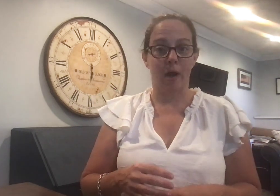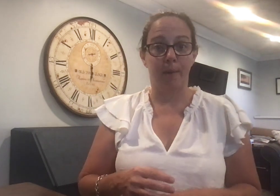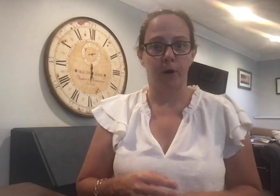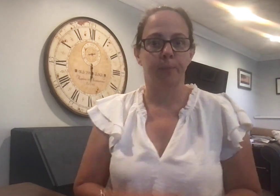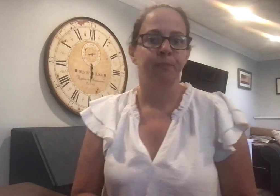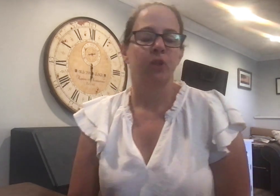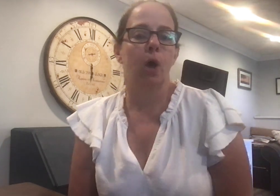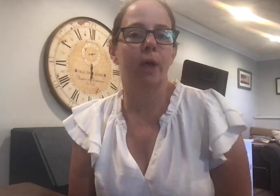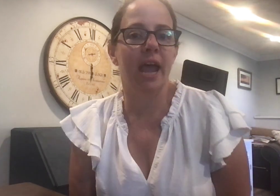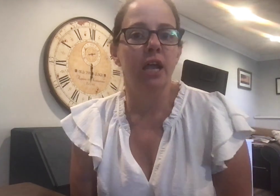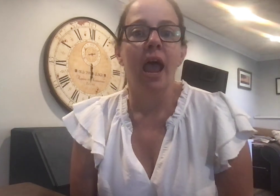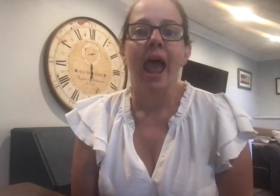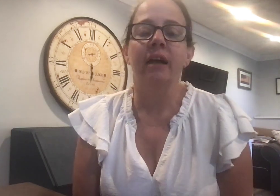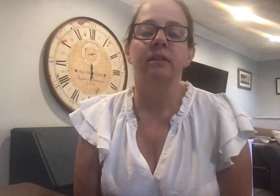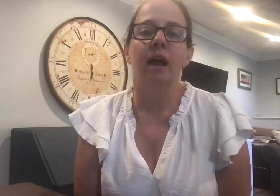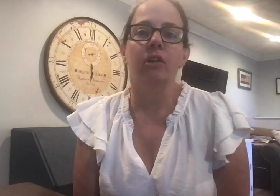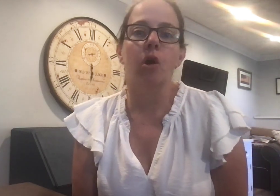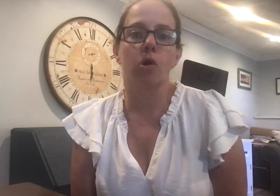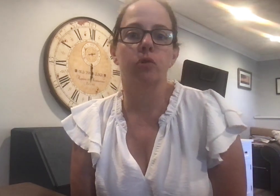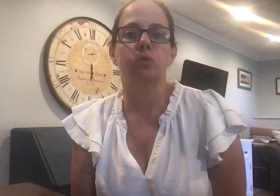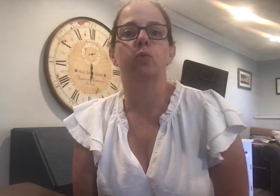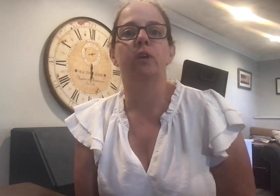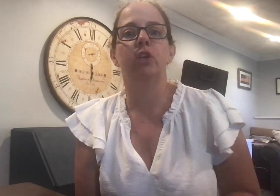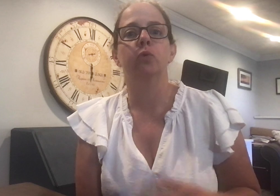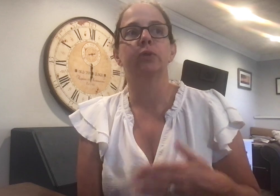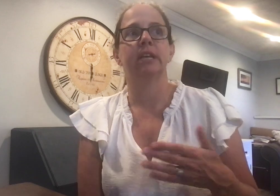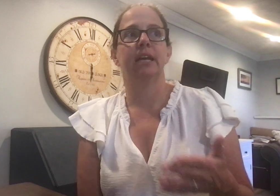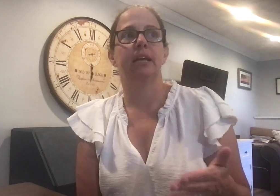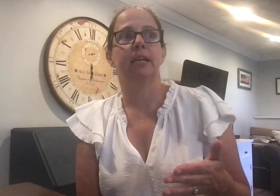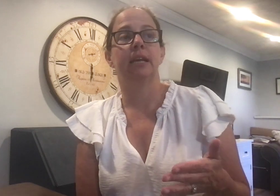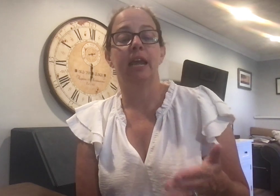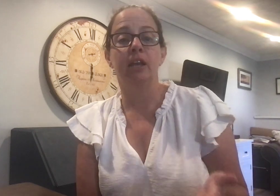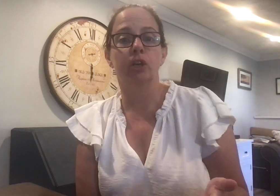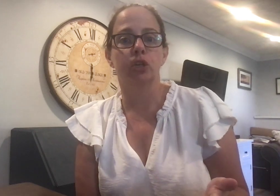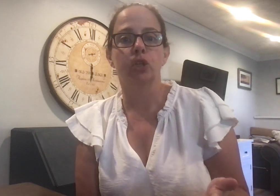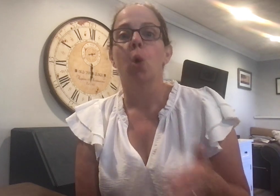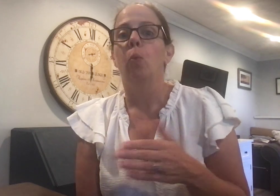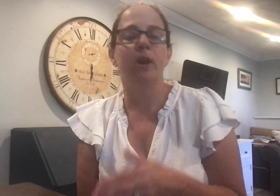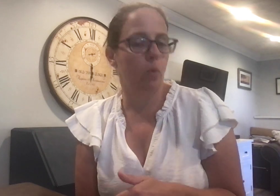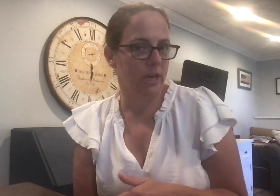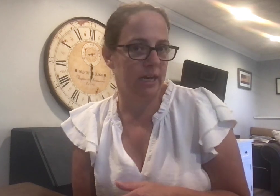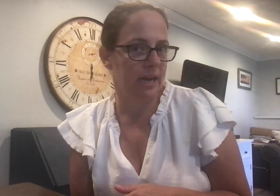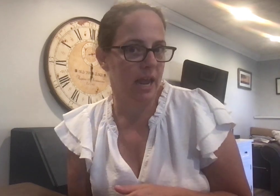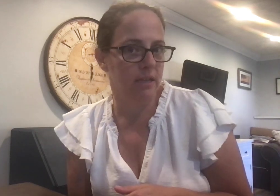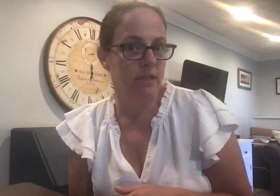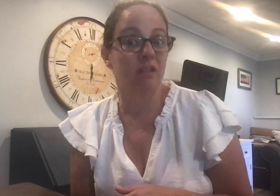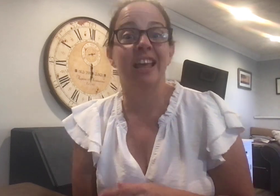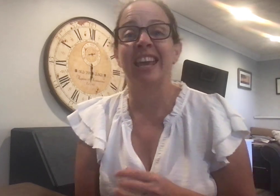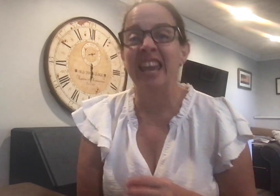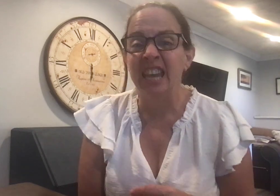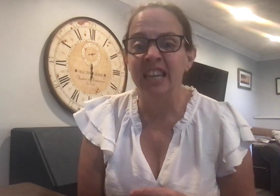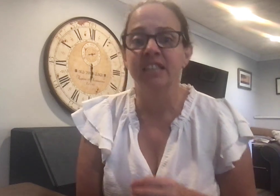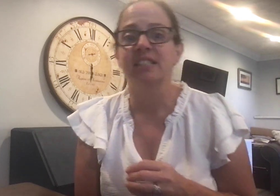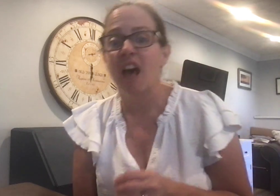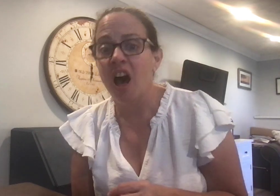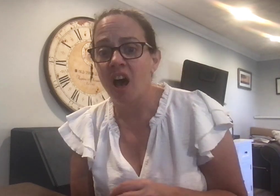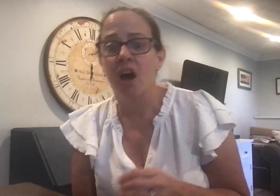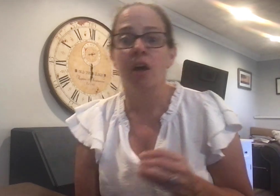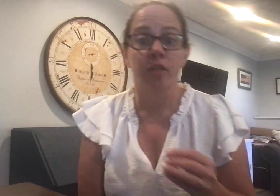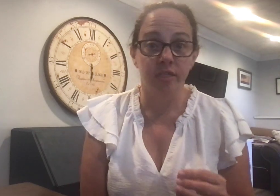grammar, okay? And a lot of the articles we use in English, we don't need in ASL, like is,